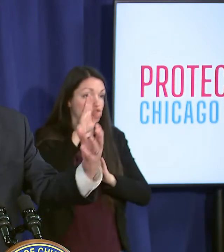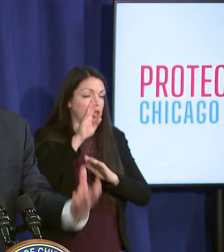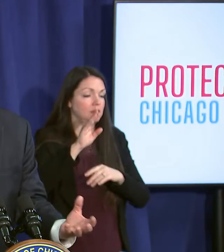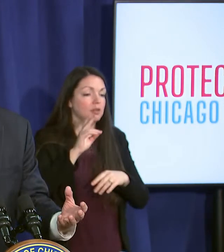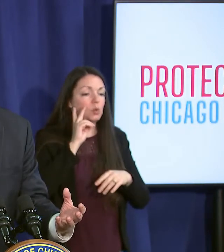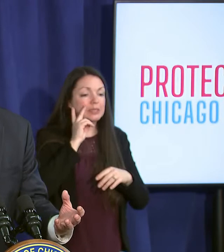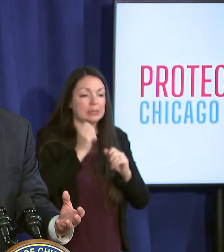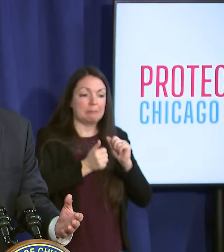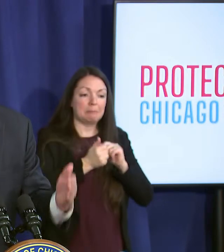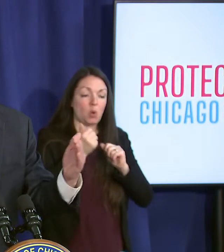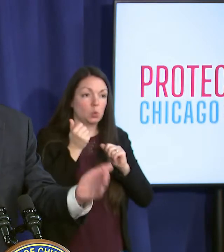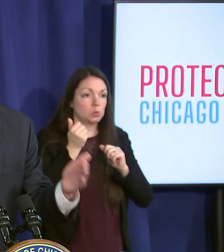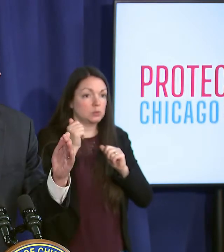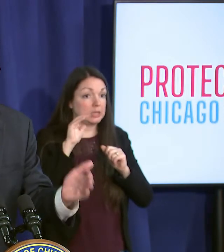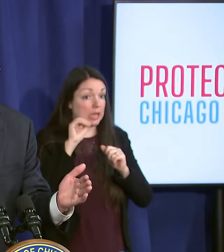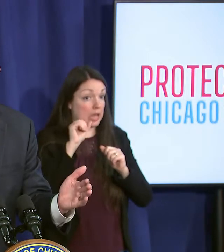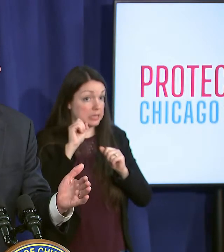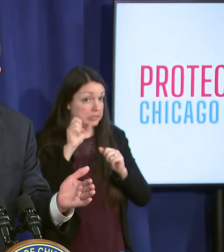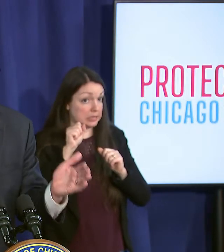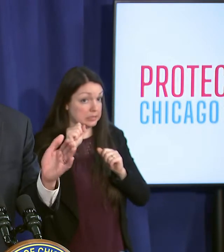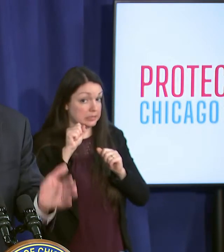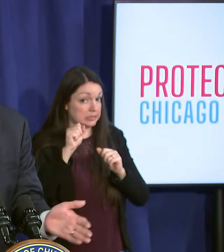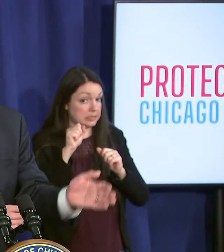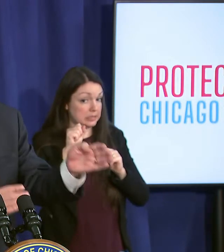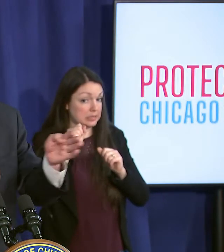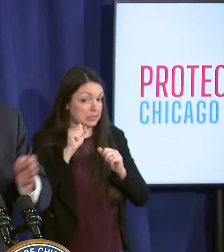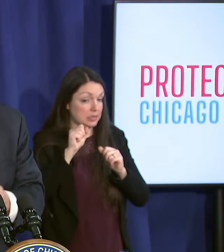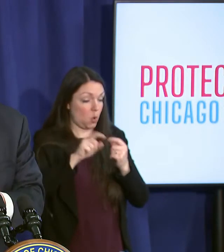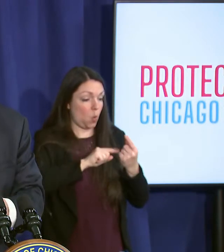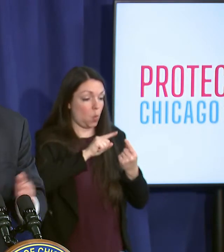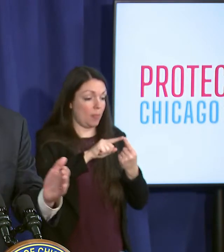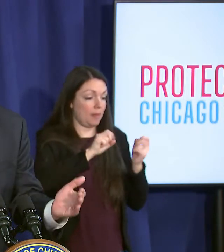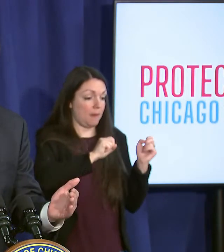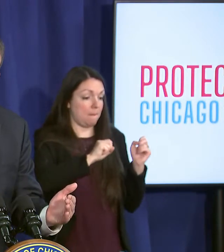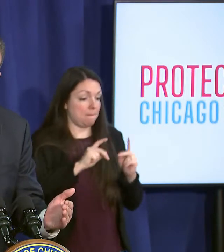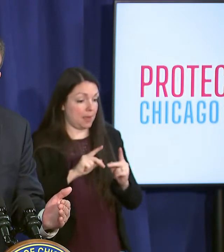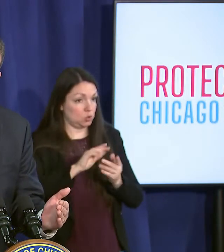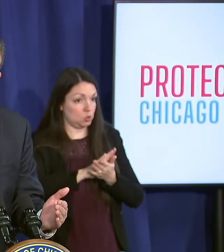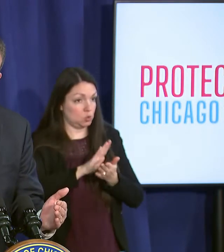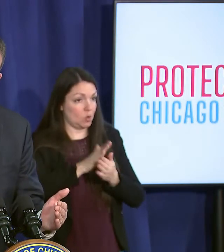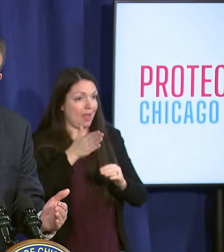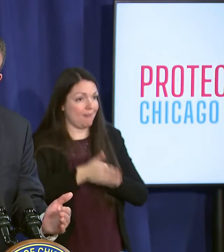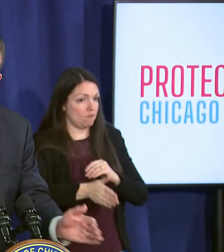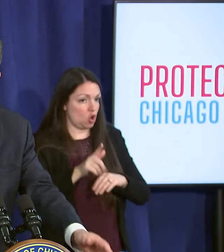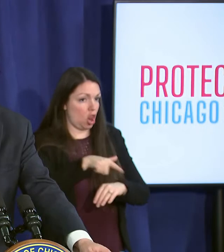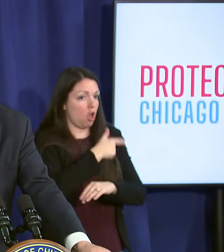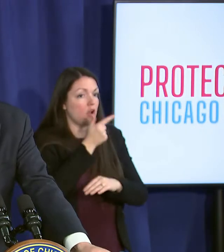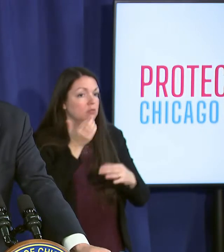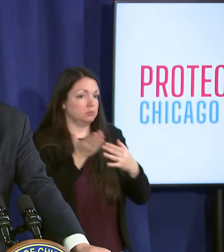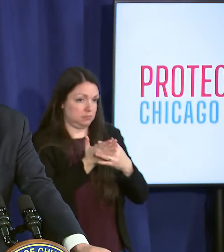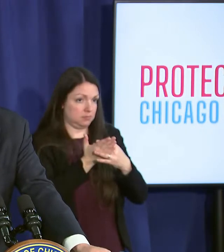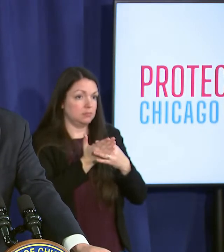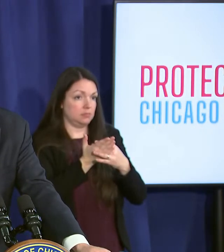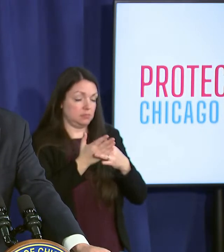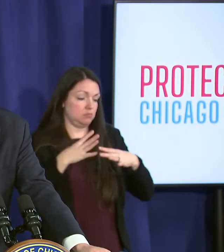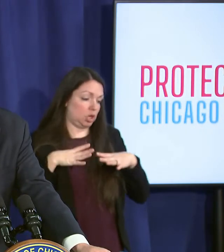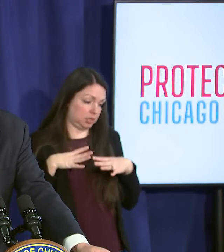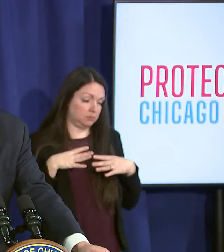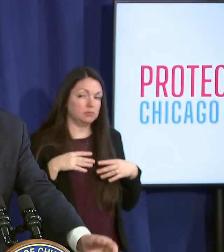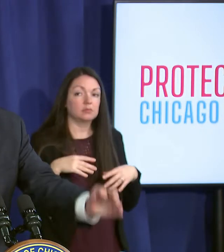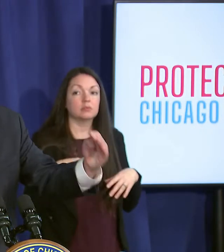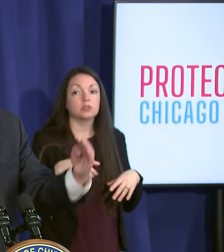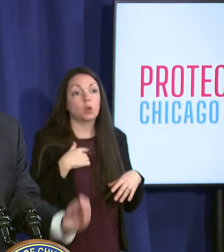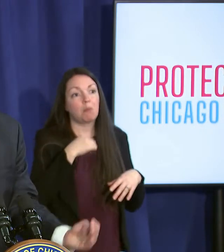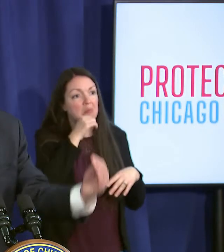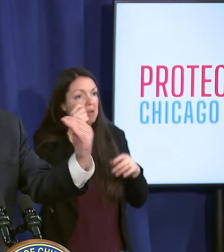see the largest number of cases right after as they're coming into school after a long period break. And so it's not a surprise to me that